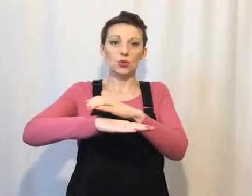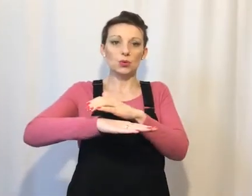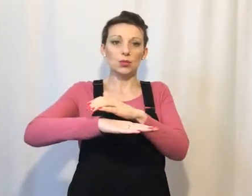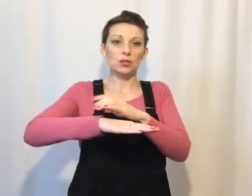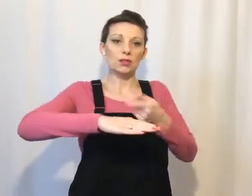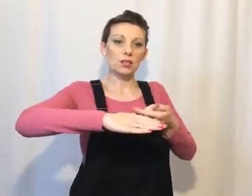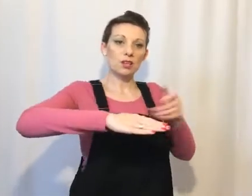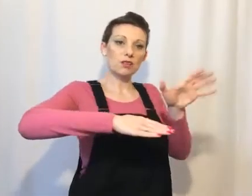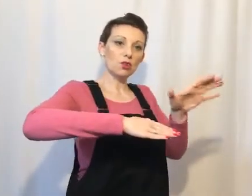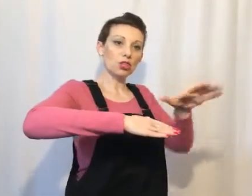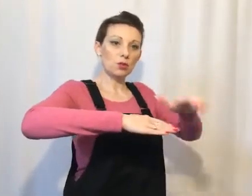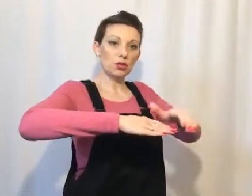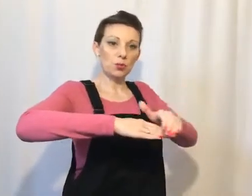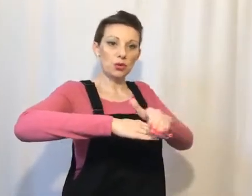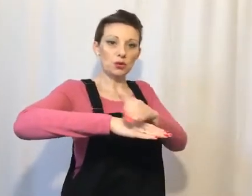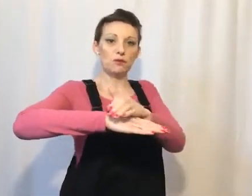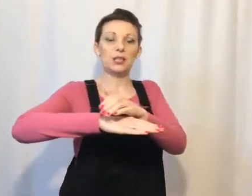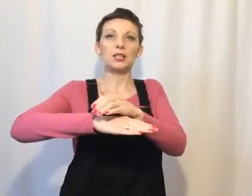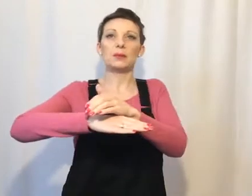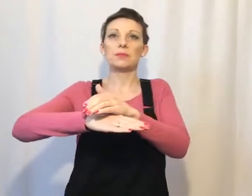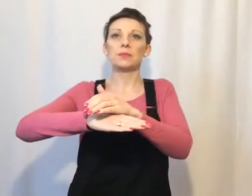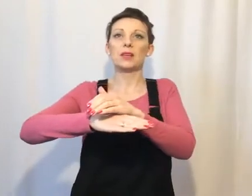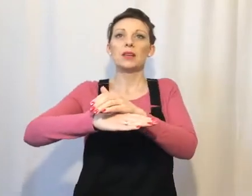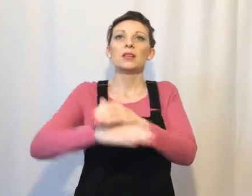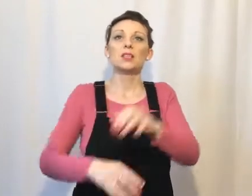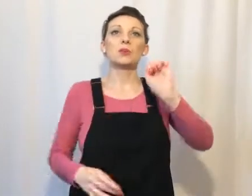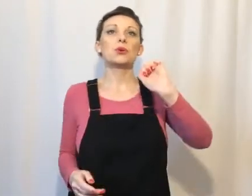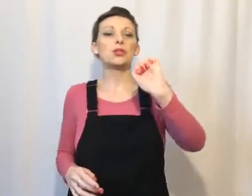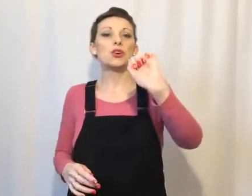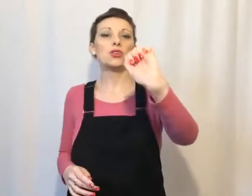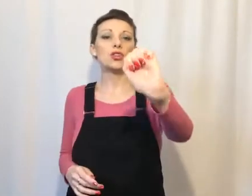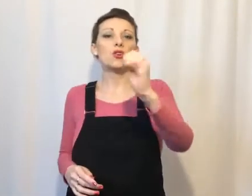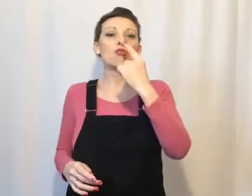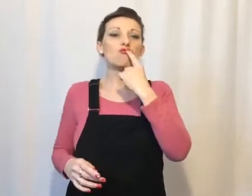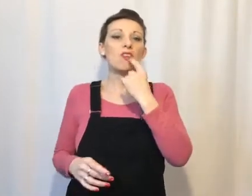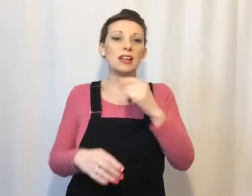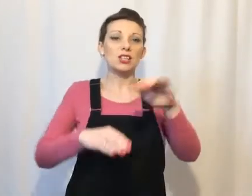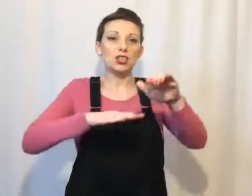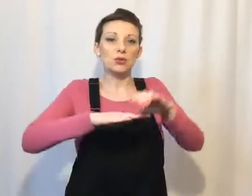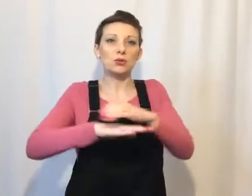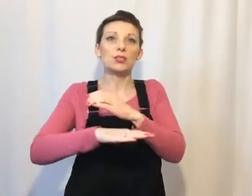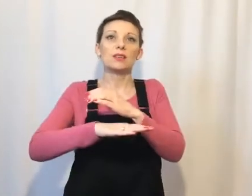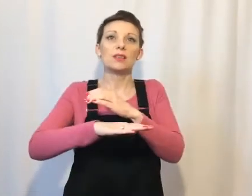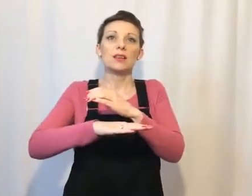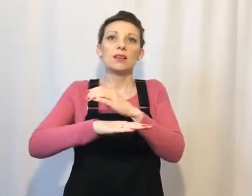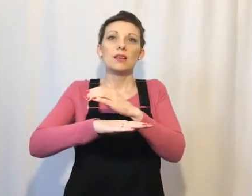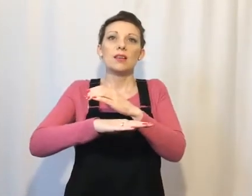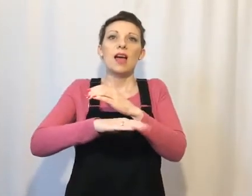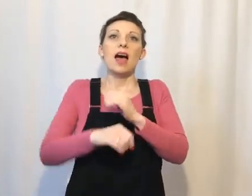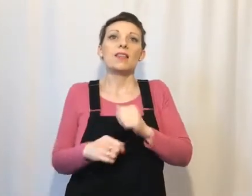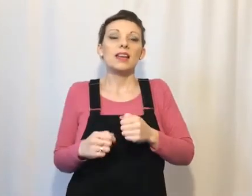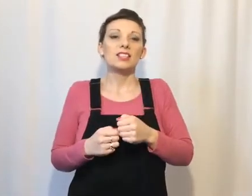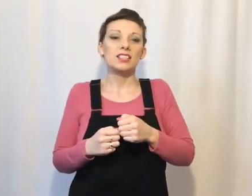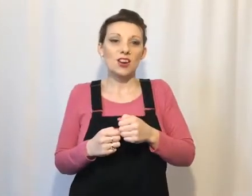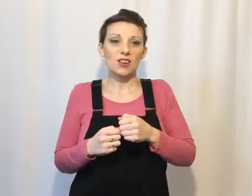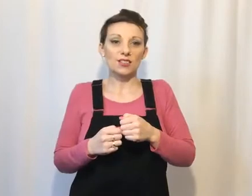shoes. So it's like you've got a shoe and you're putting your foot into it. So put on your red shoes, and then dance.